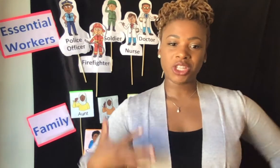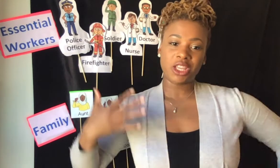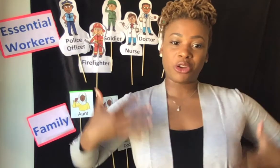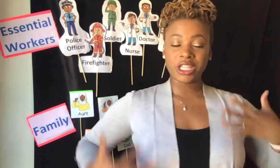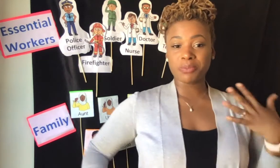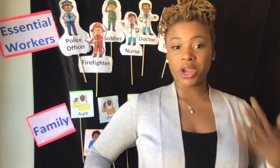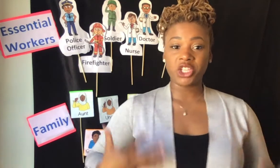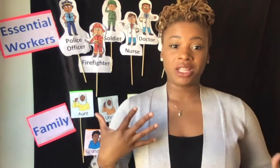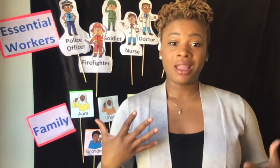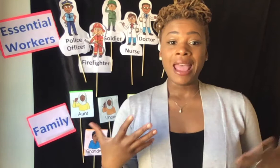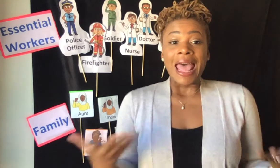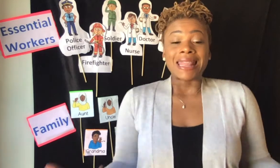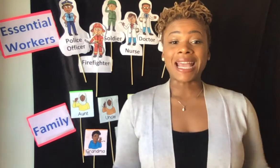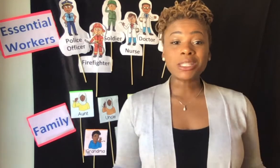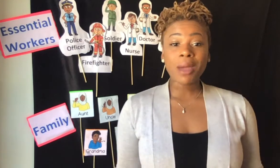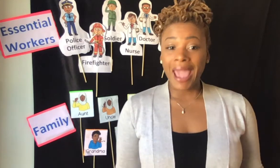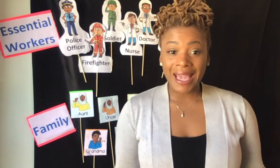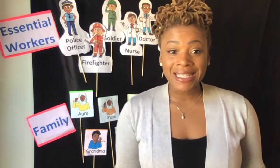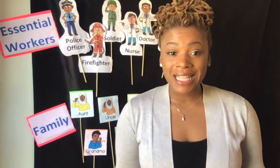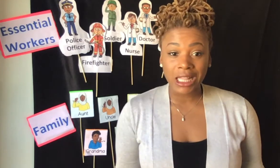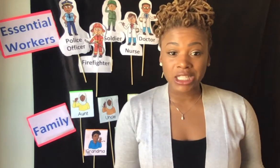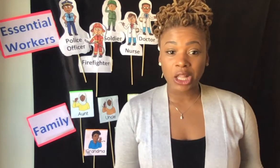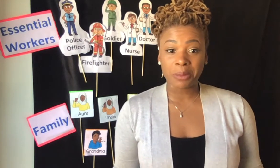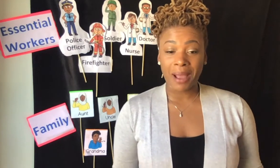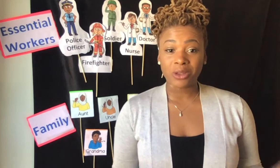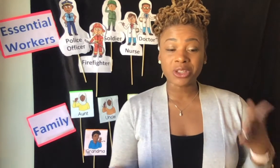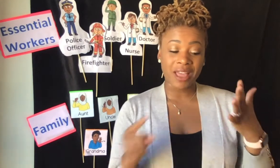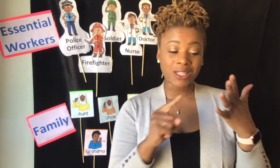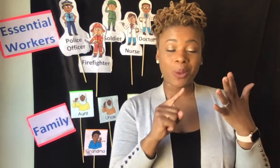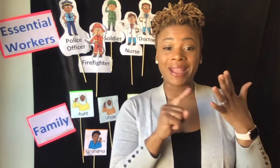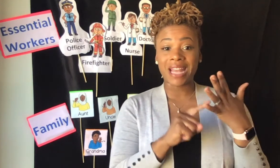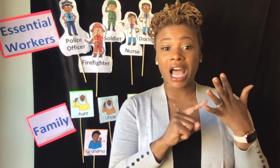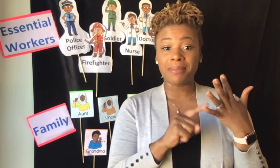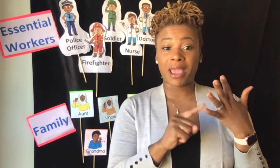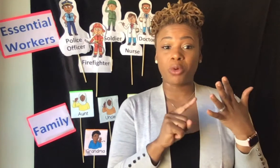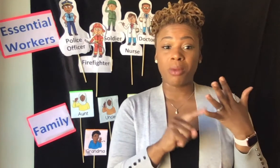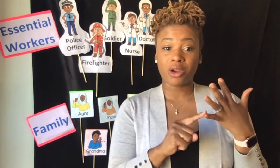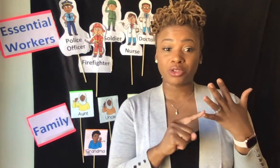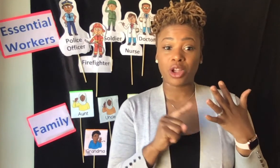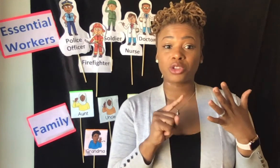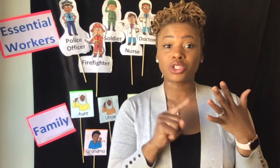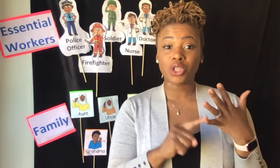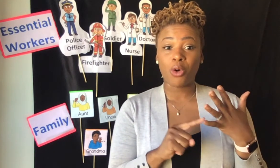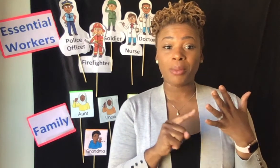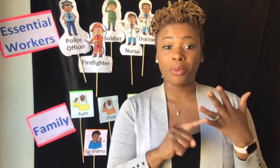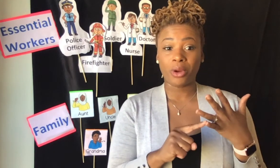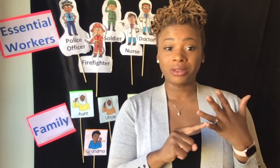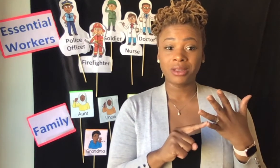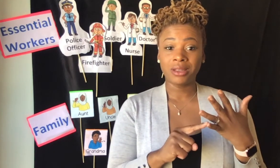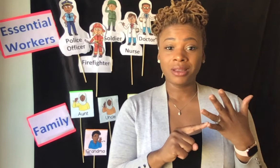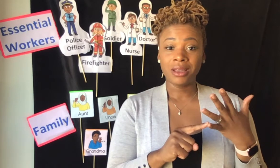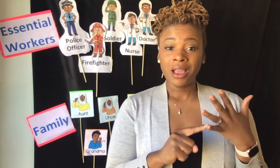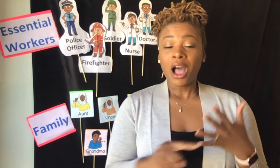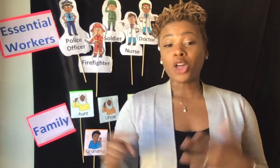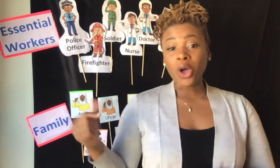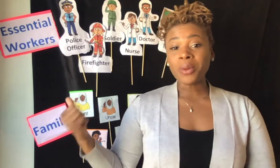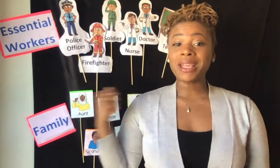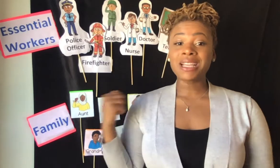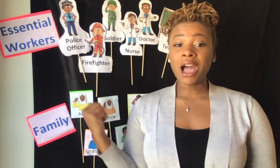your expression. That's what ASL is all about. So that's why non-manual markers are so important. Although we didn't cover